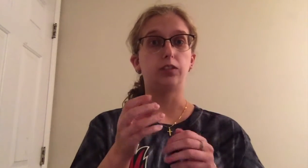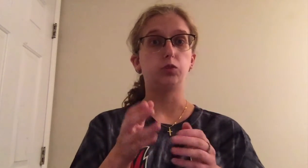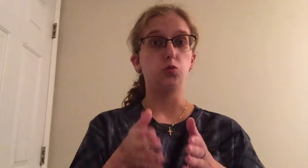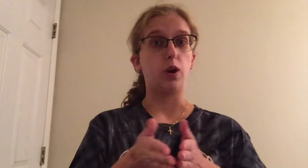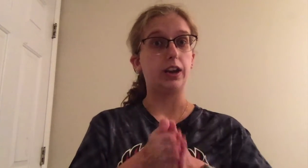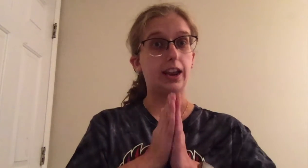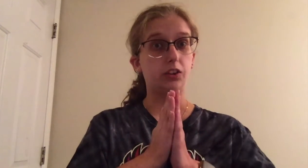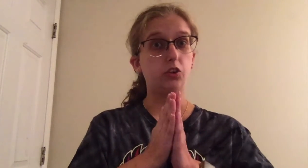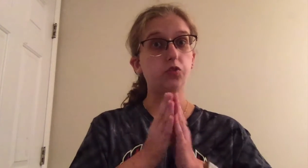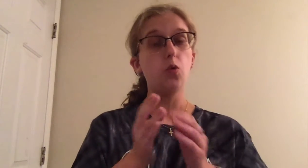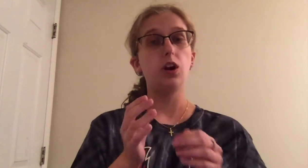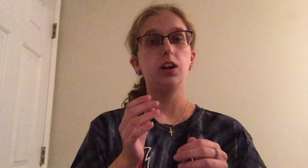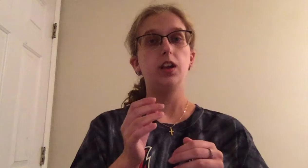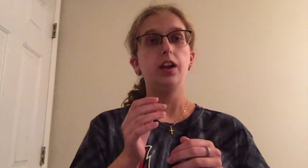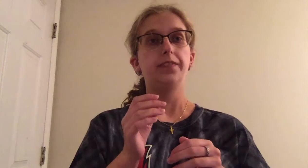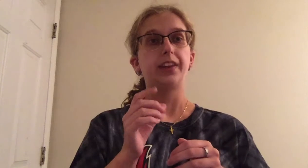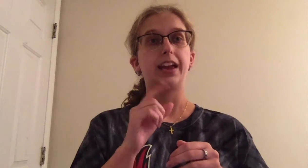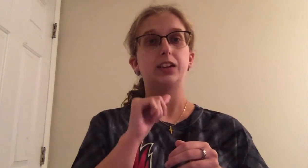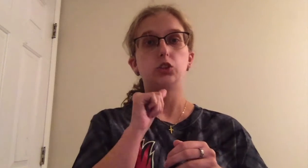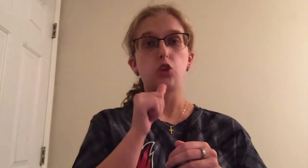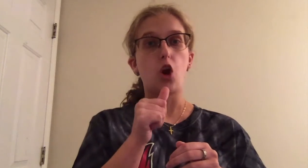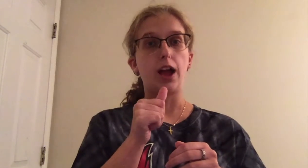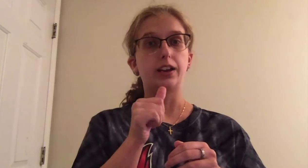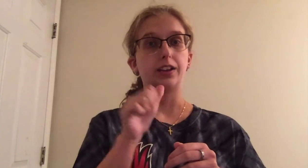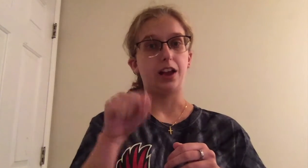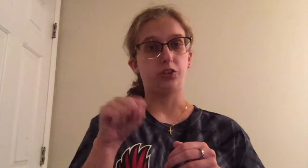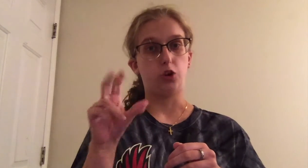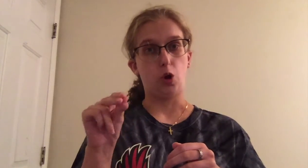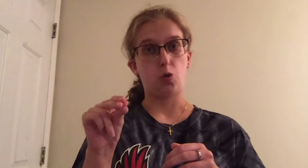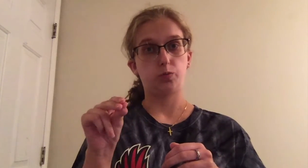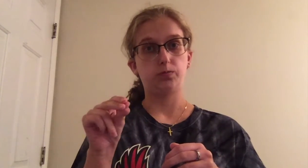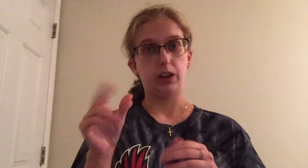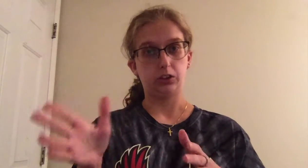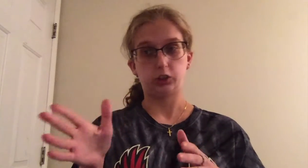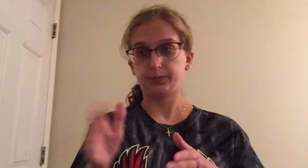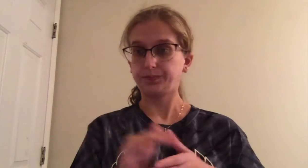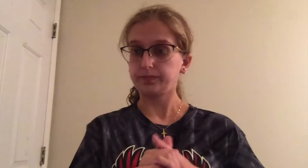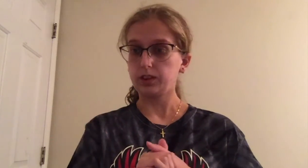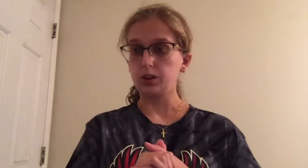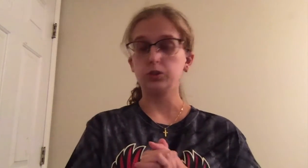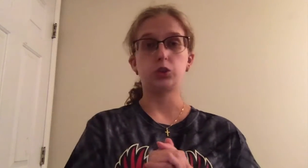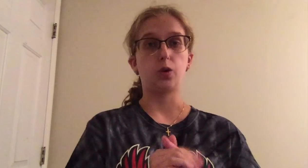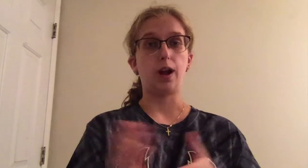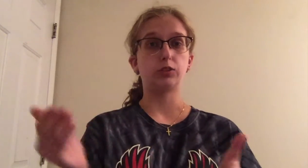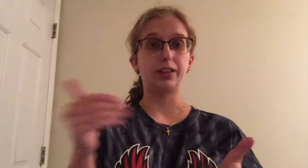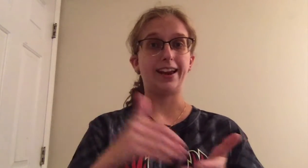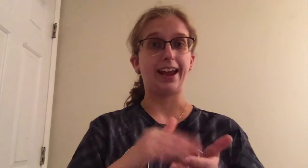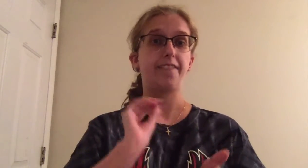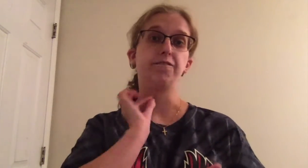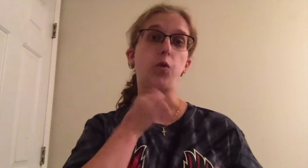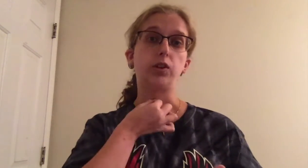want an answer for and not a yes or no answer. So I'll do that again, voice off.